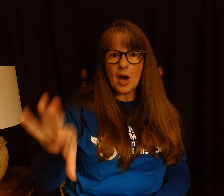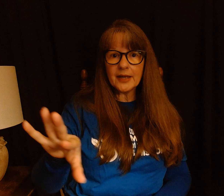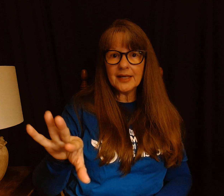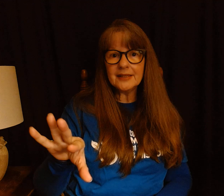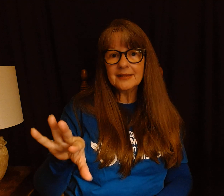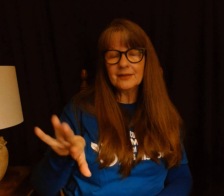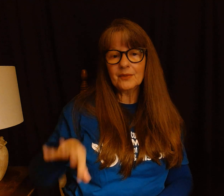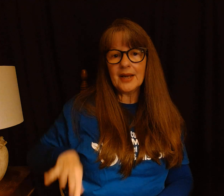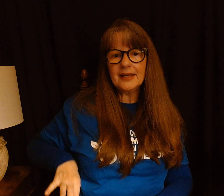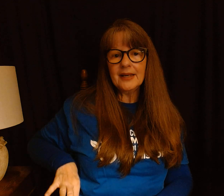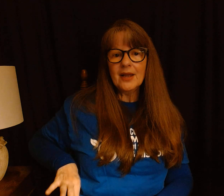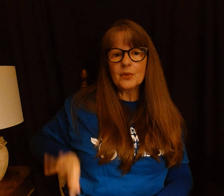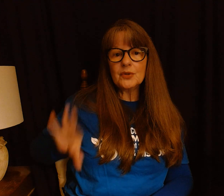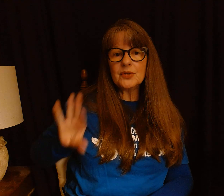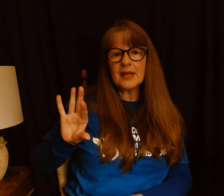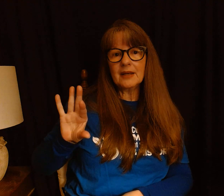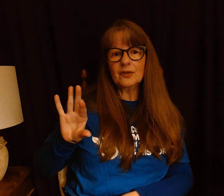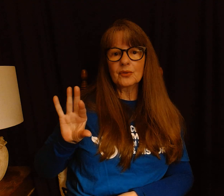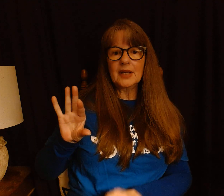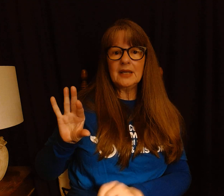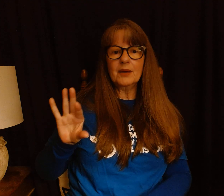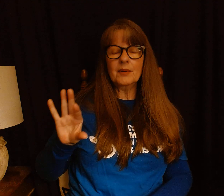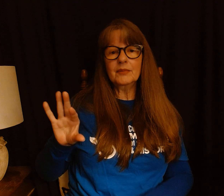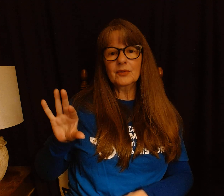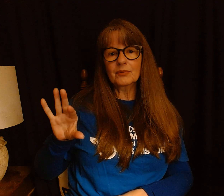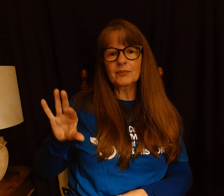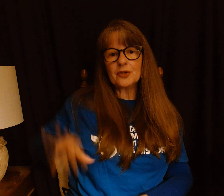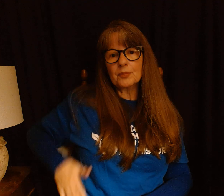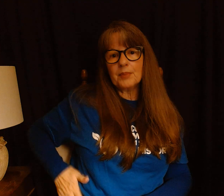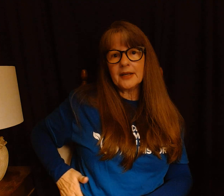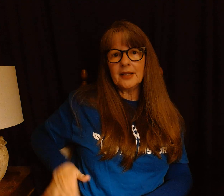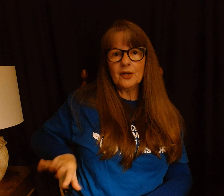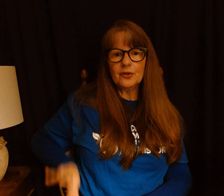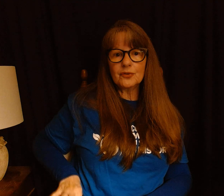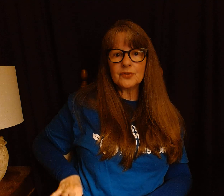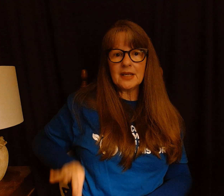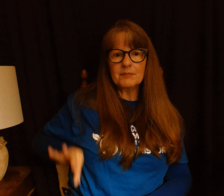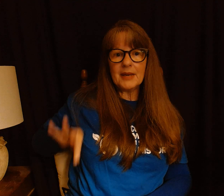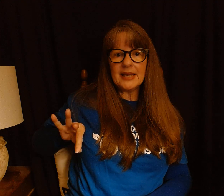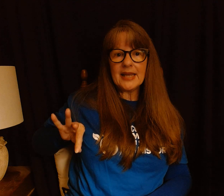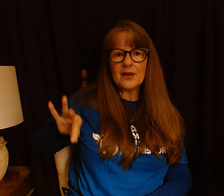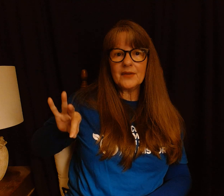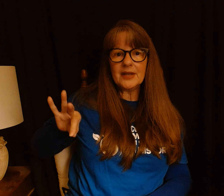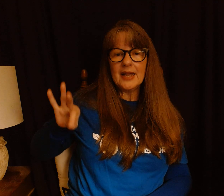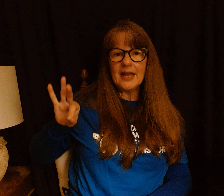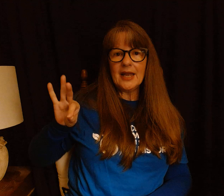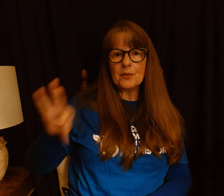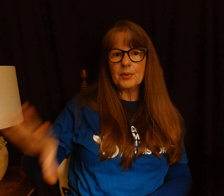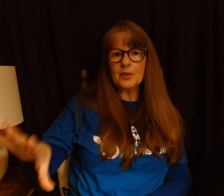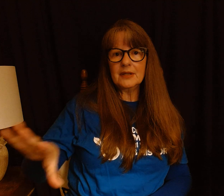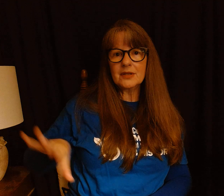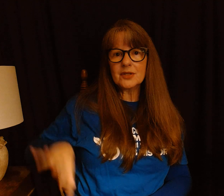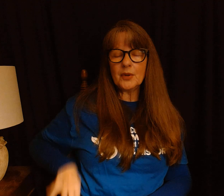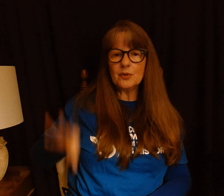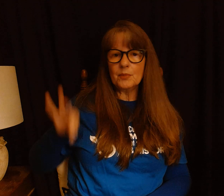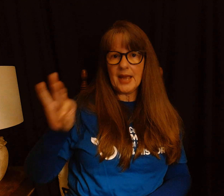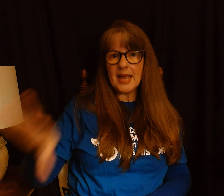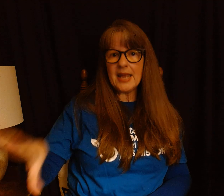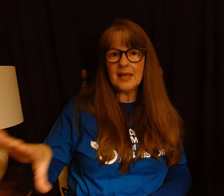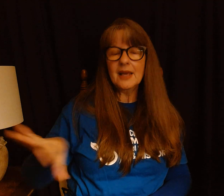pocket, right? Where you've got your pocket here, you're taking money out of it and you're putting it this way, you pay.